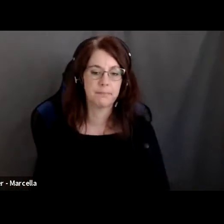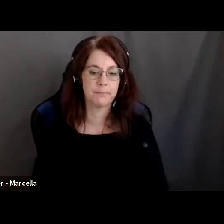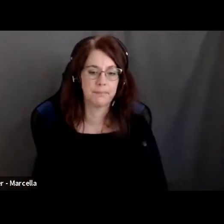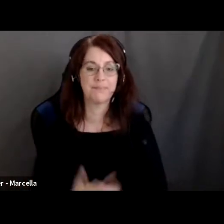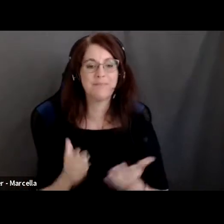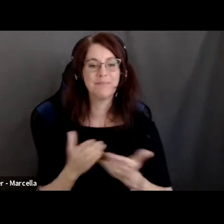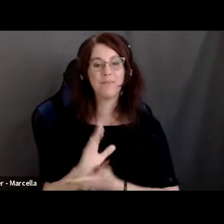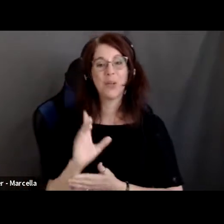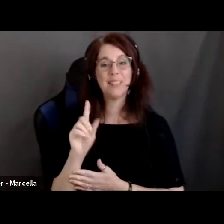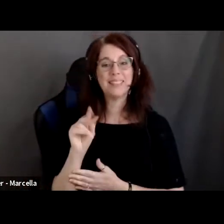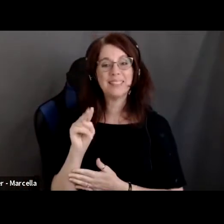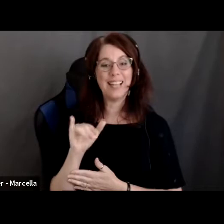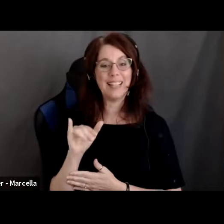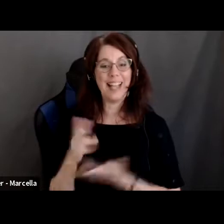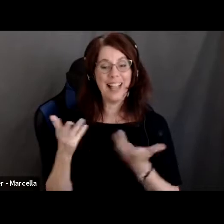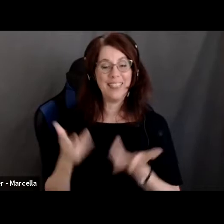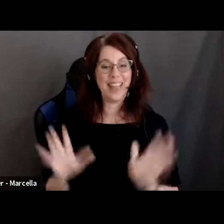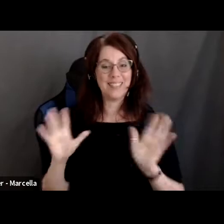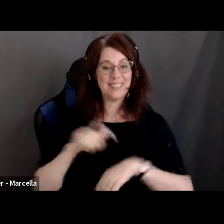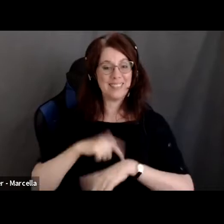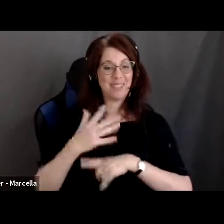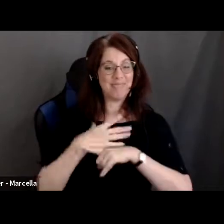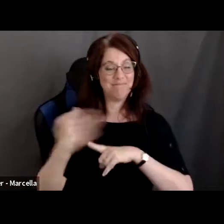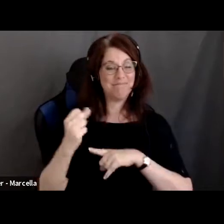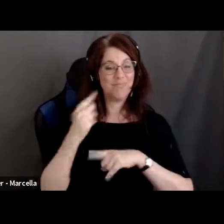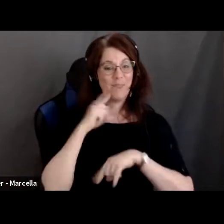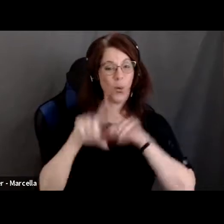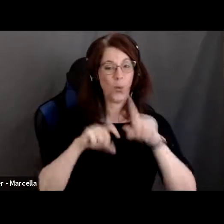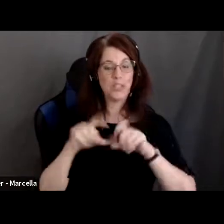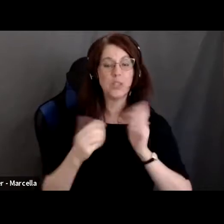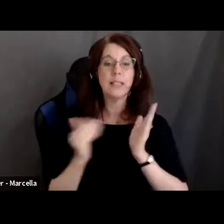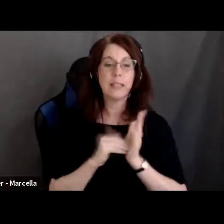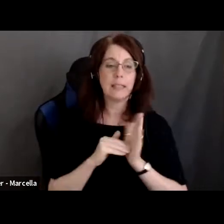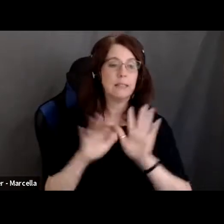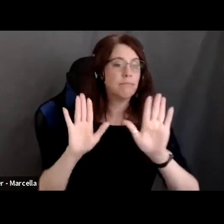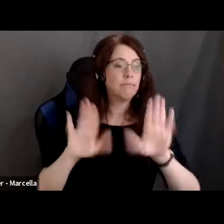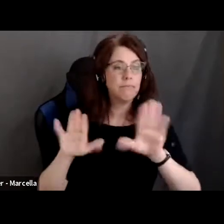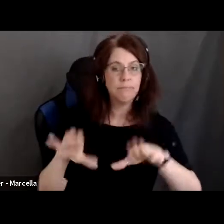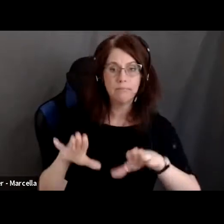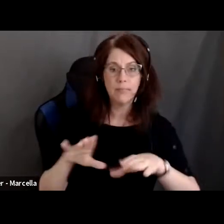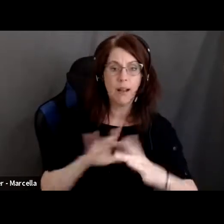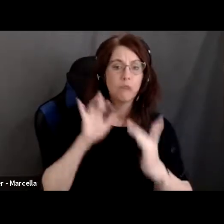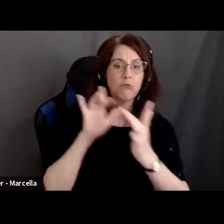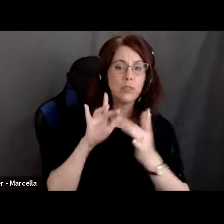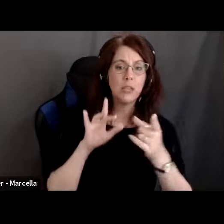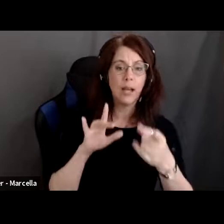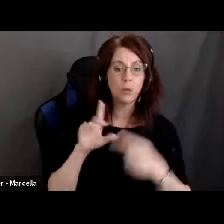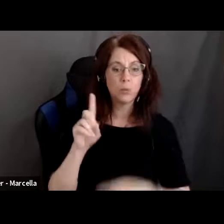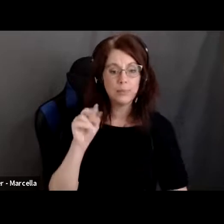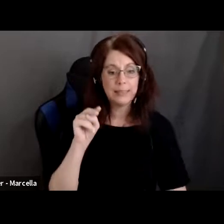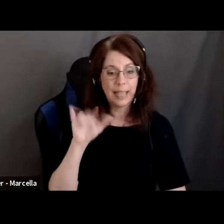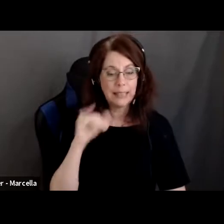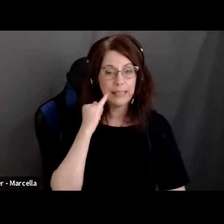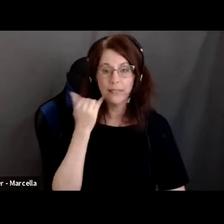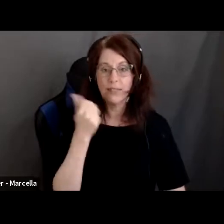All right, Danny, that's all the time we have for questions. And again, make sure that you reach out to Danny if you